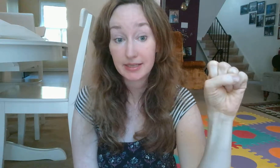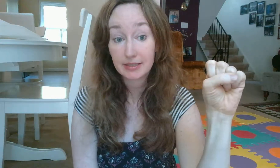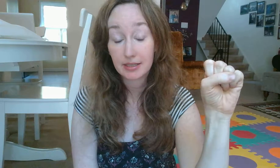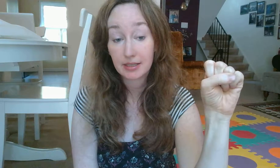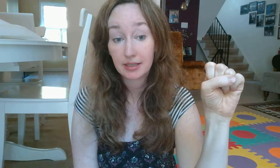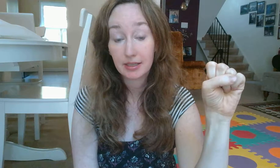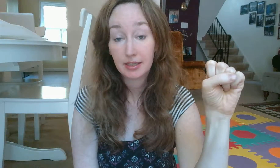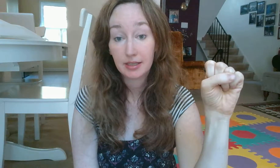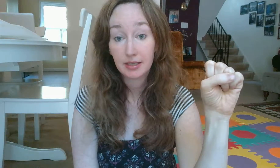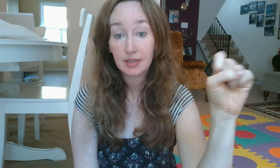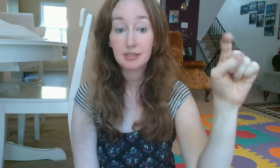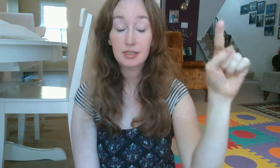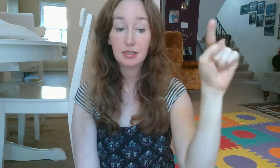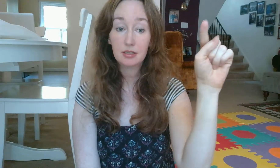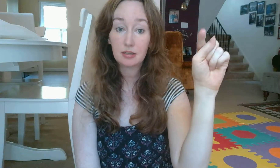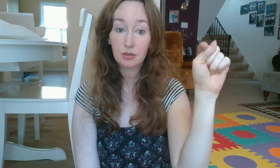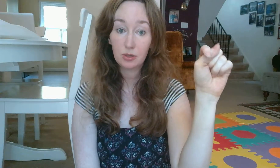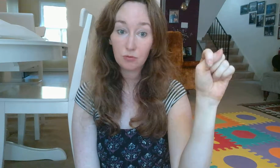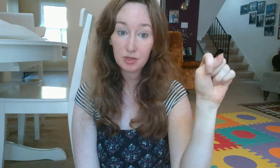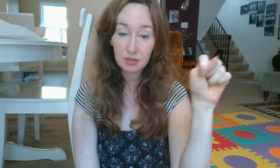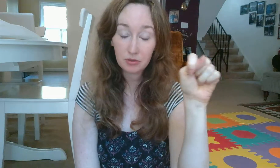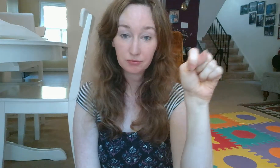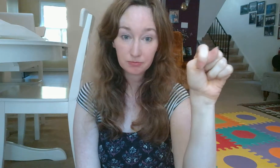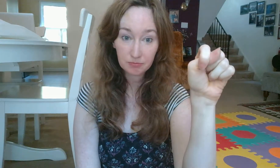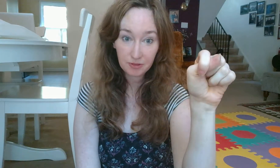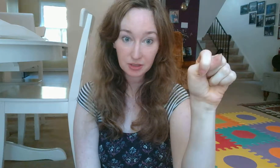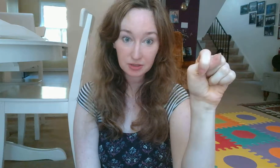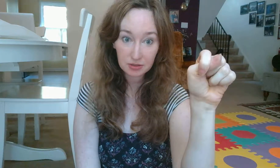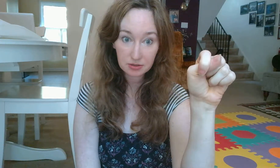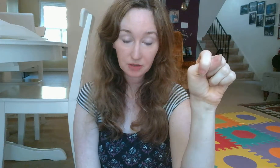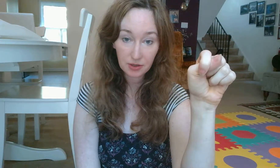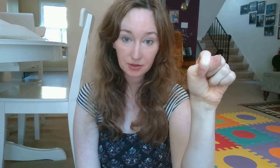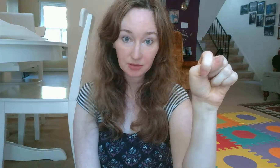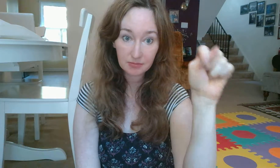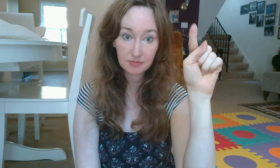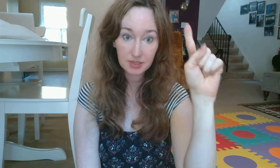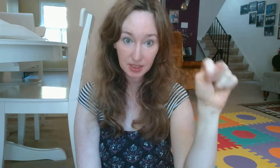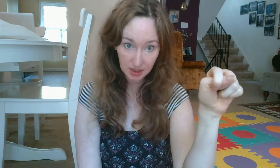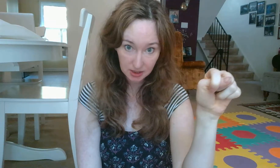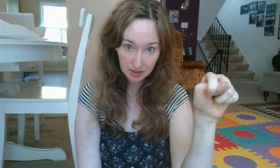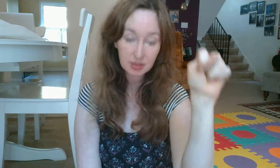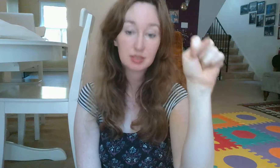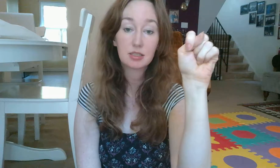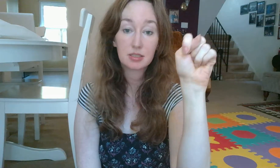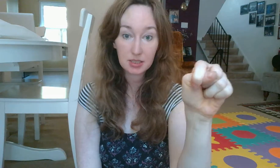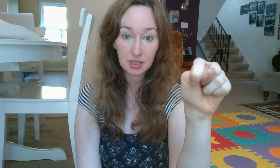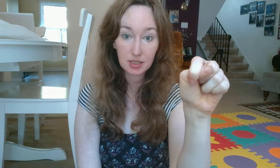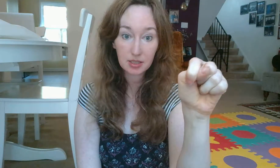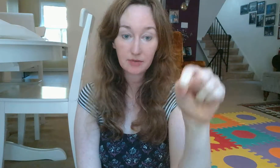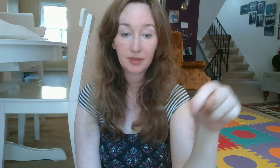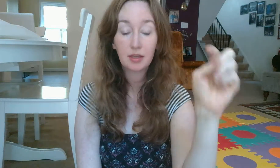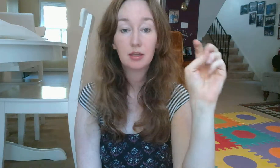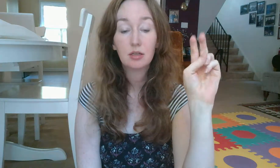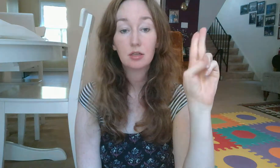S. And then T. You have 1 little finger over your thumb. T. T.